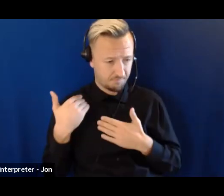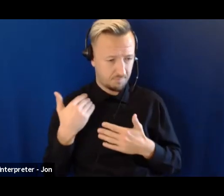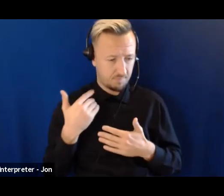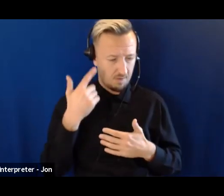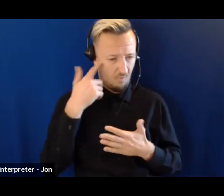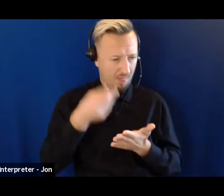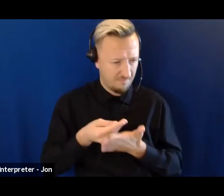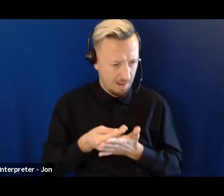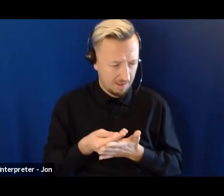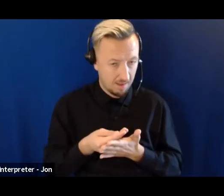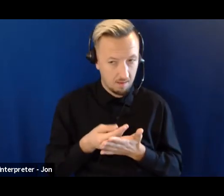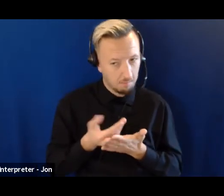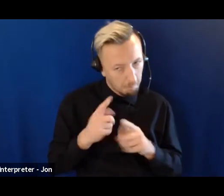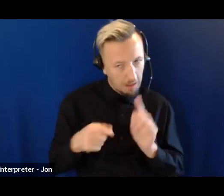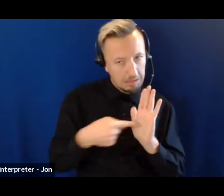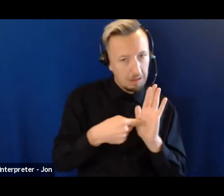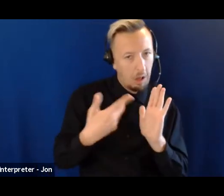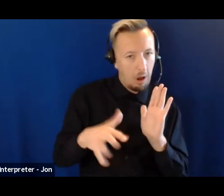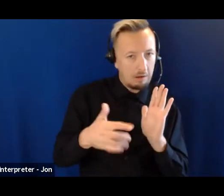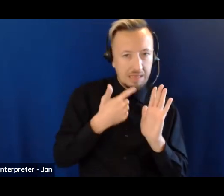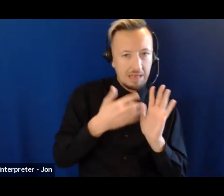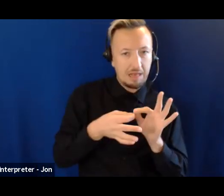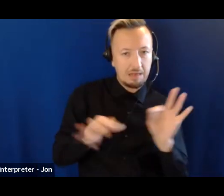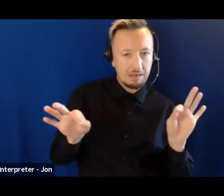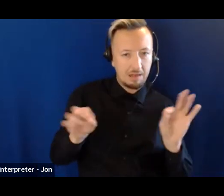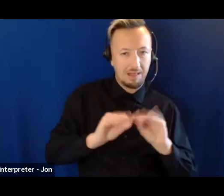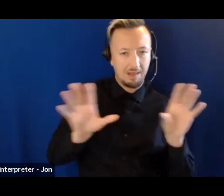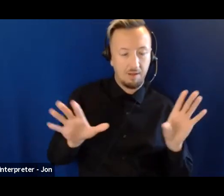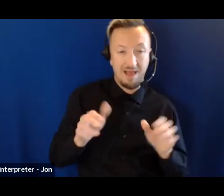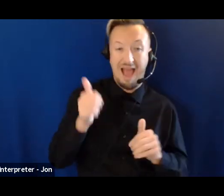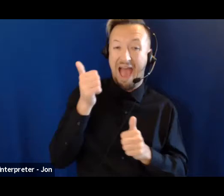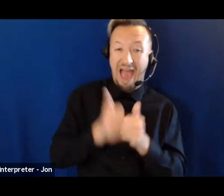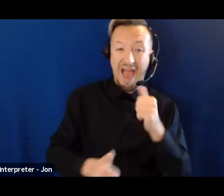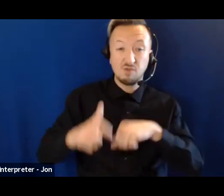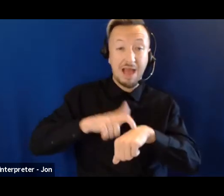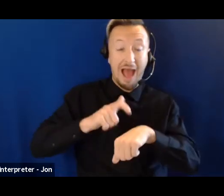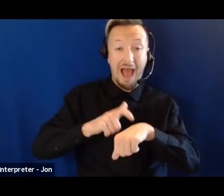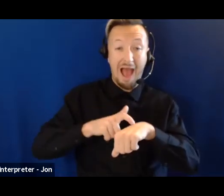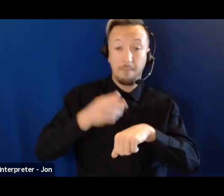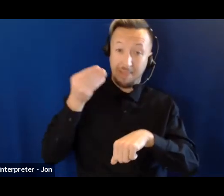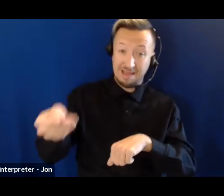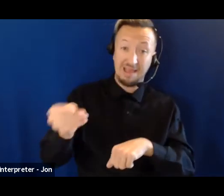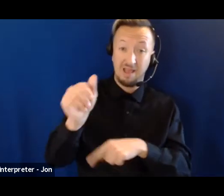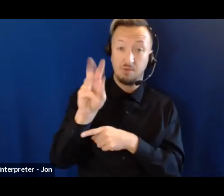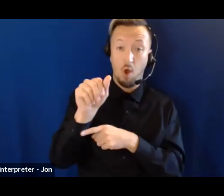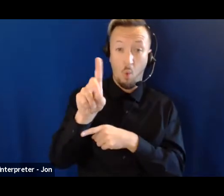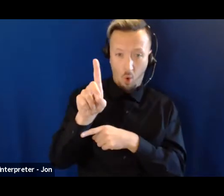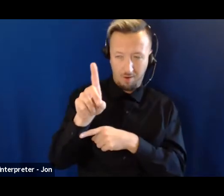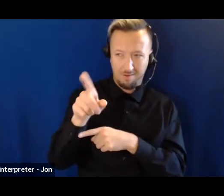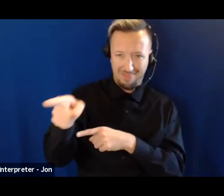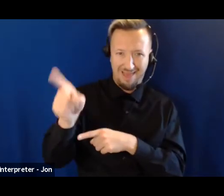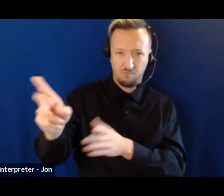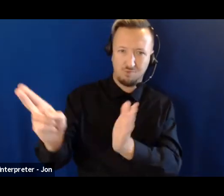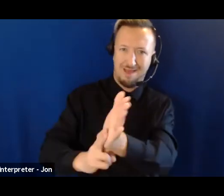whatever? Well, it's in that. I mean, every single time they get one of those awards, they sign that. So you can always, send them back to